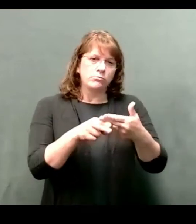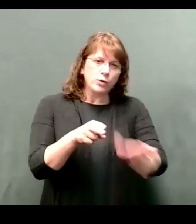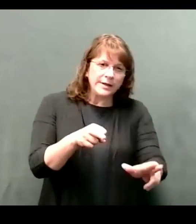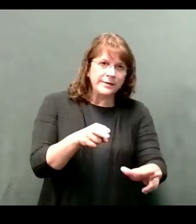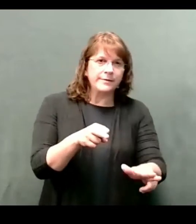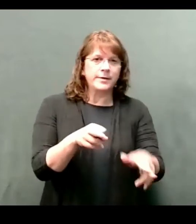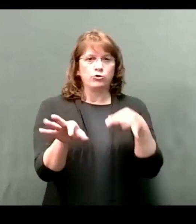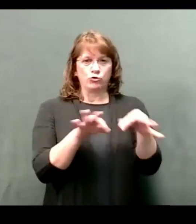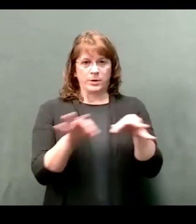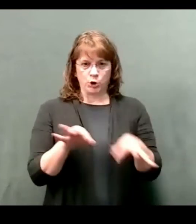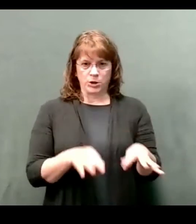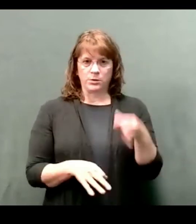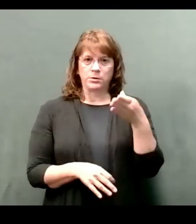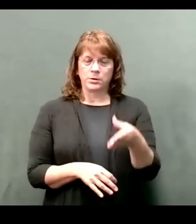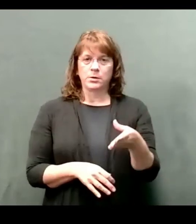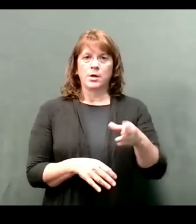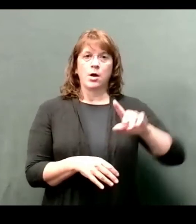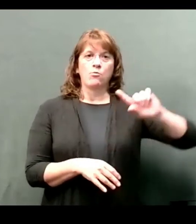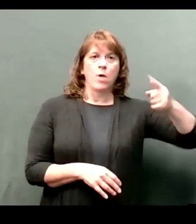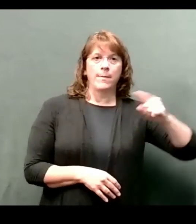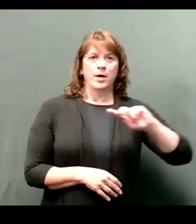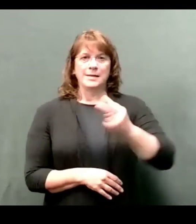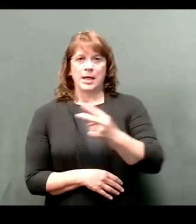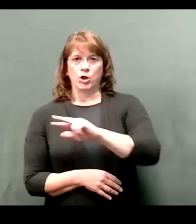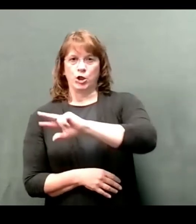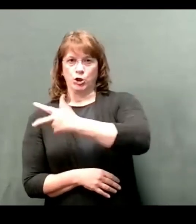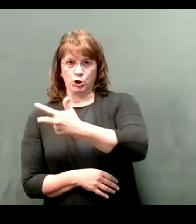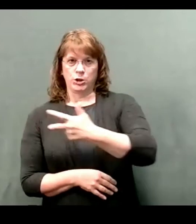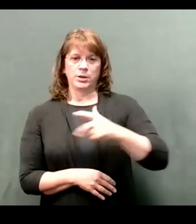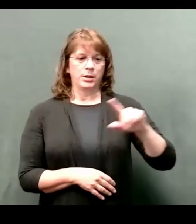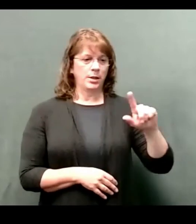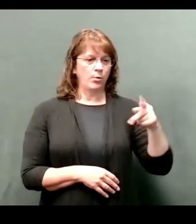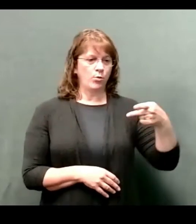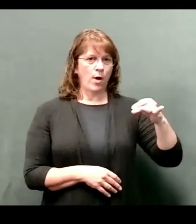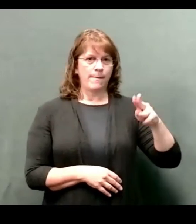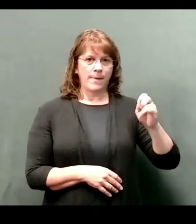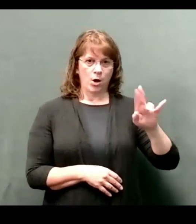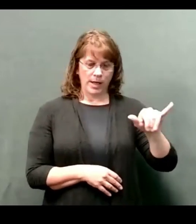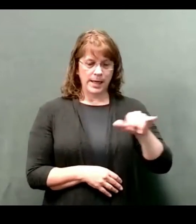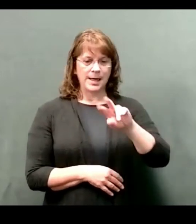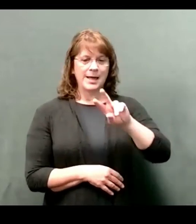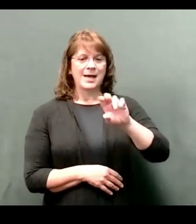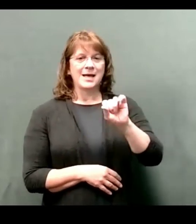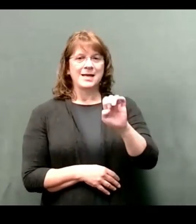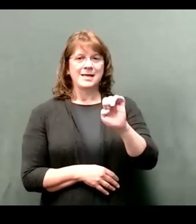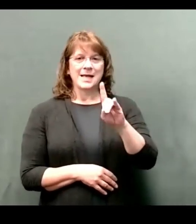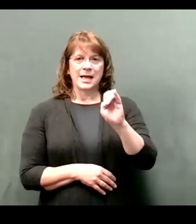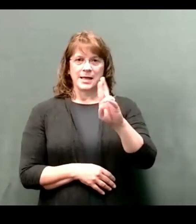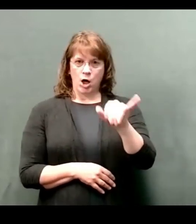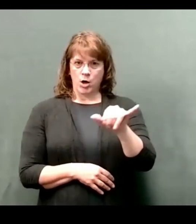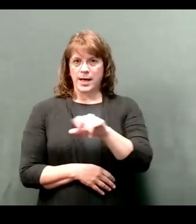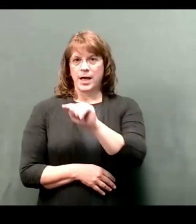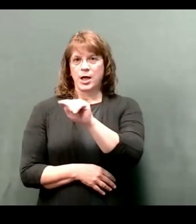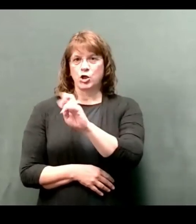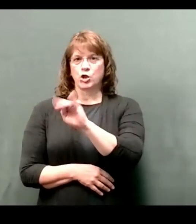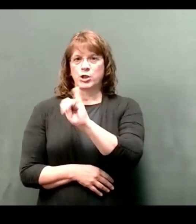brief little description here of what primary, secondary, and tertiary mean, just in case anyone who is watching this maybe isn't familiar with those terms, or you might be